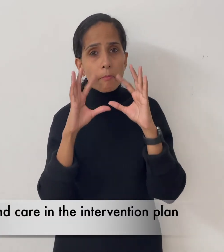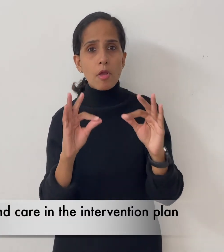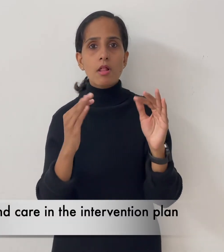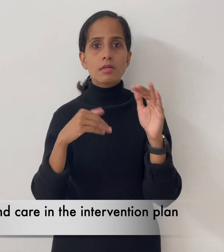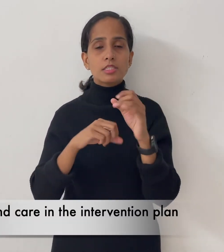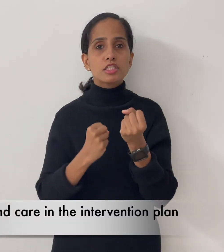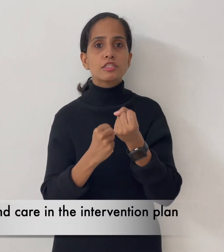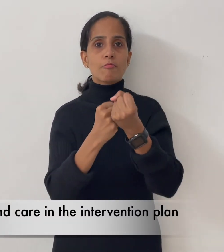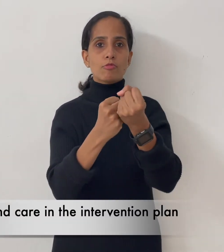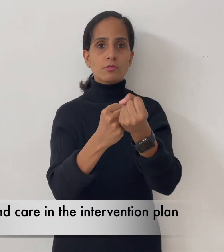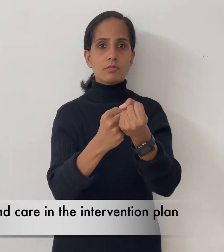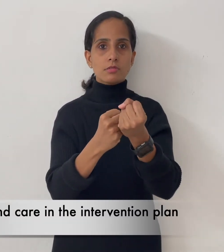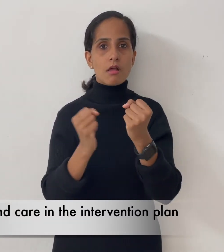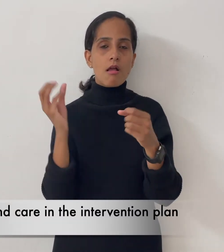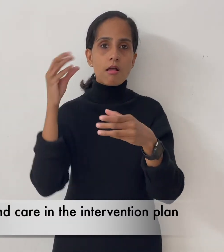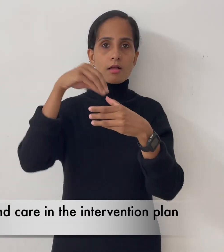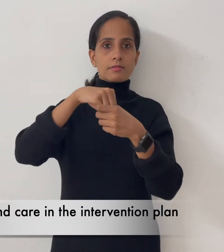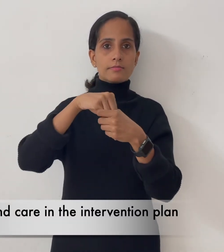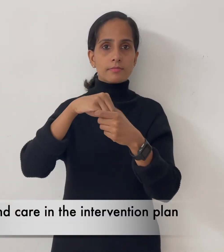and care in the intervention plan.